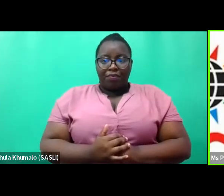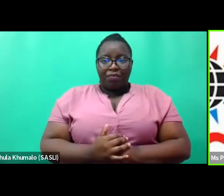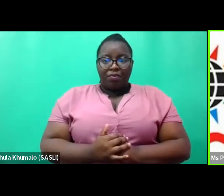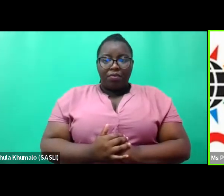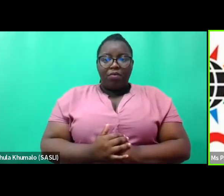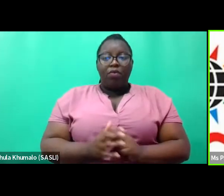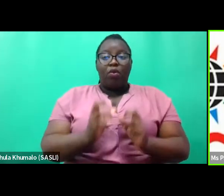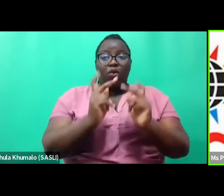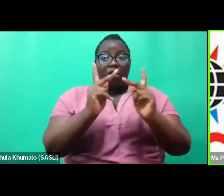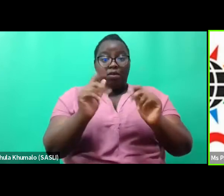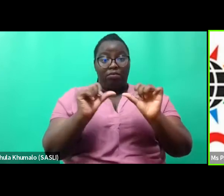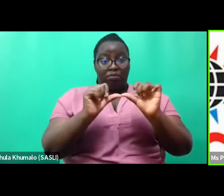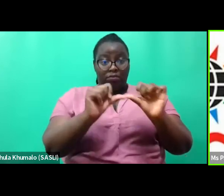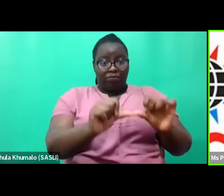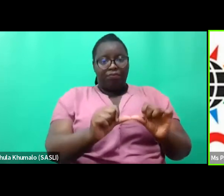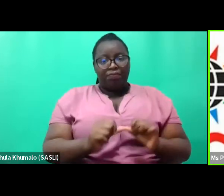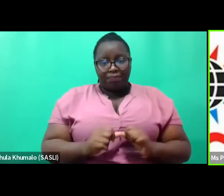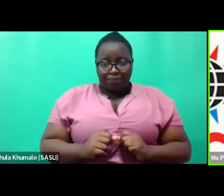on.